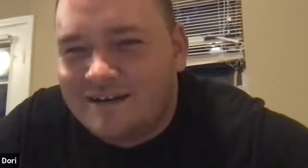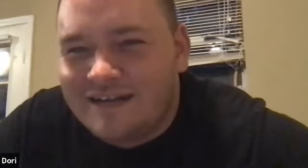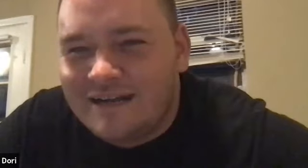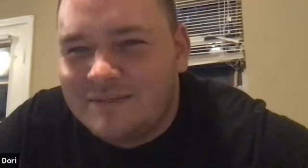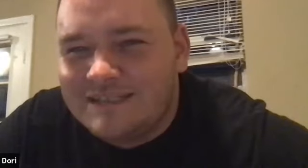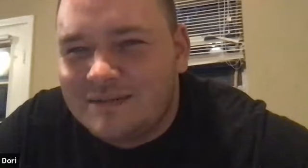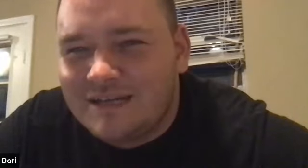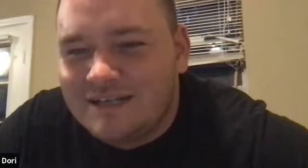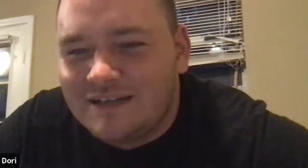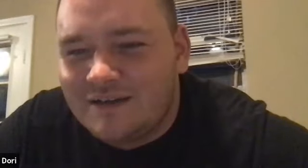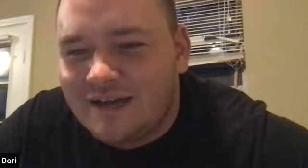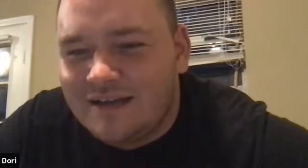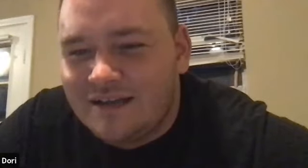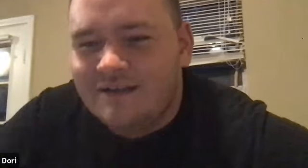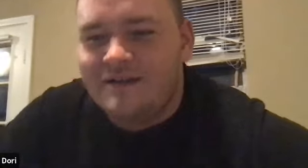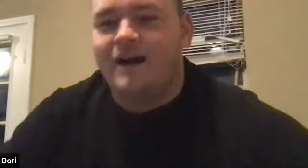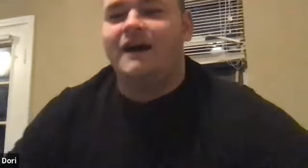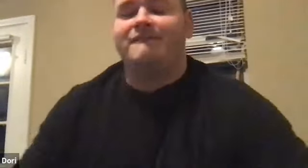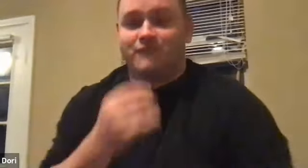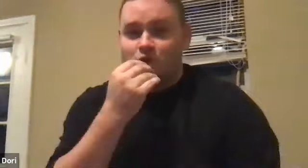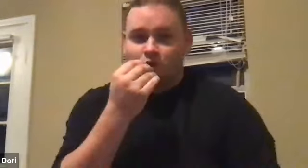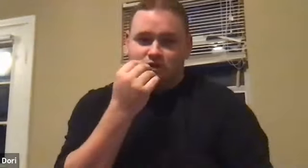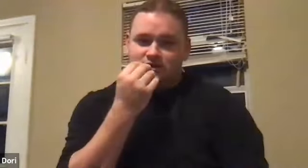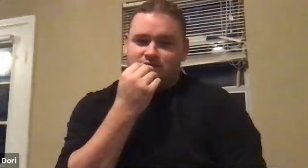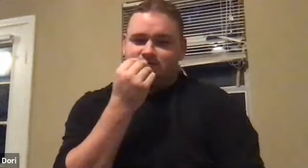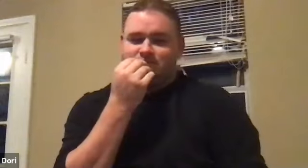No, I didn't miss anybody, did I? Okay. Food.